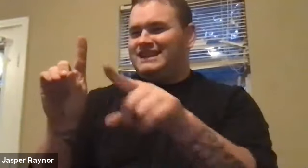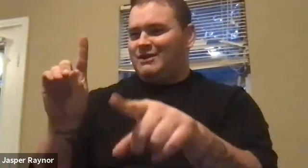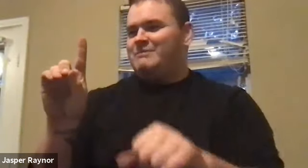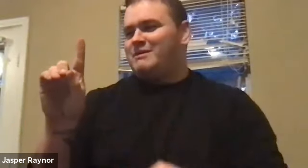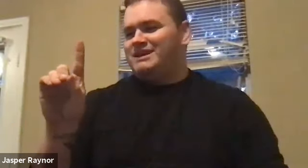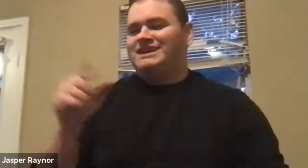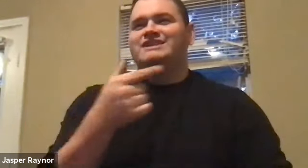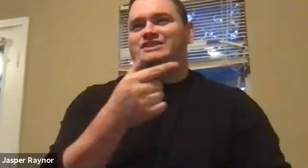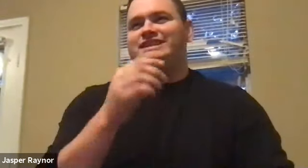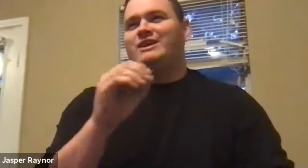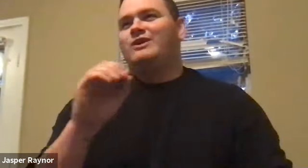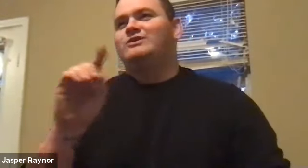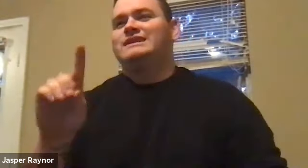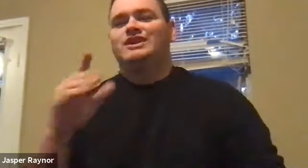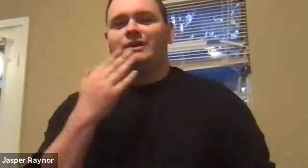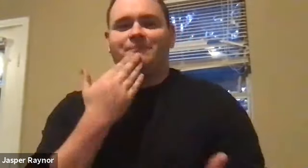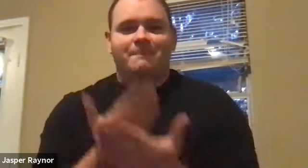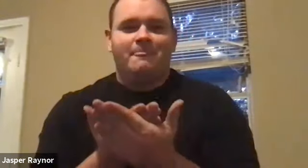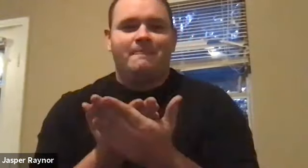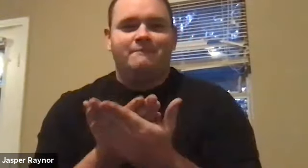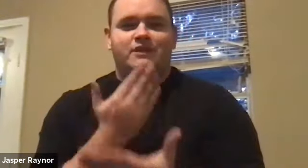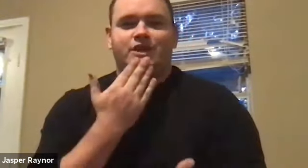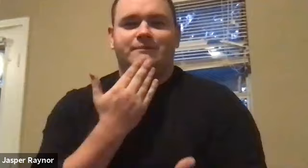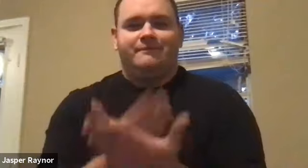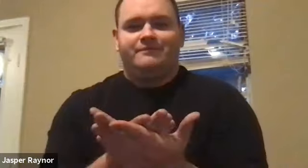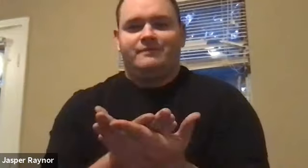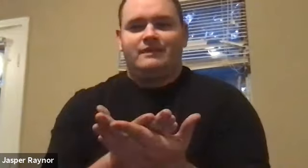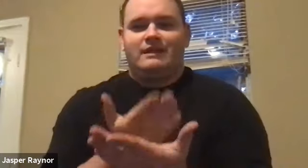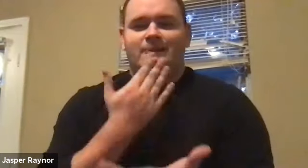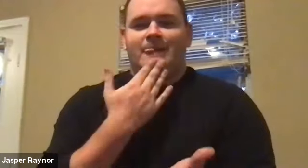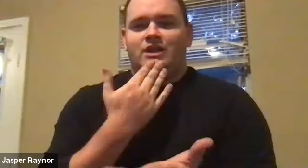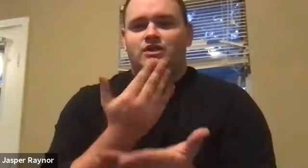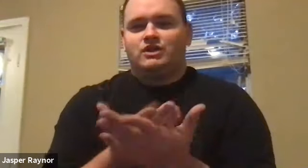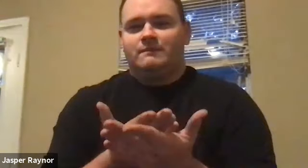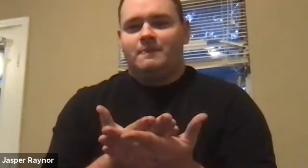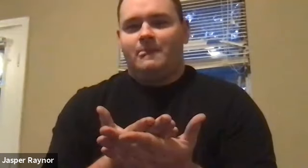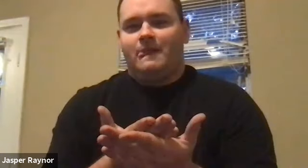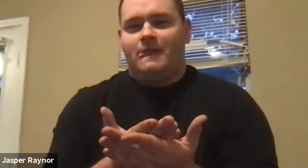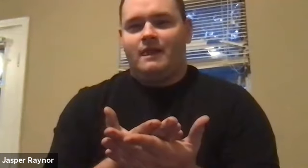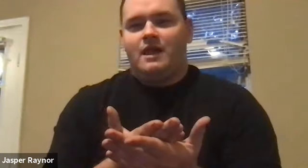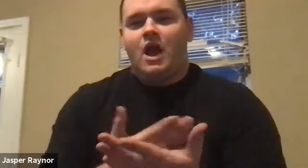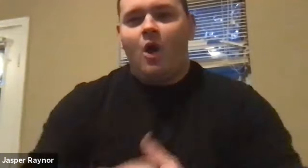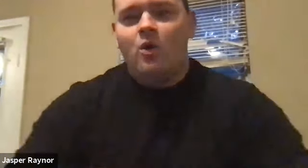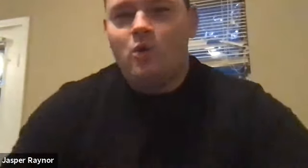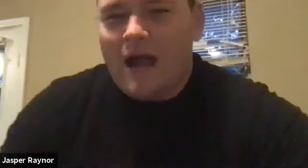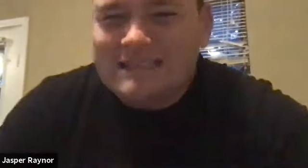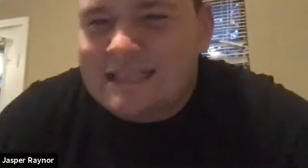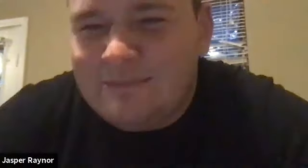That way, Bubba. G-O-O-D. Good. Good. Oh, so this is good, not thank you. Ooh, I skipped a